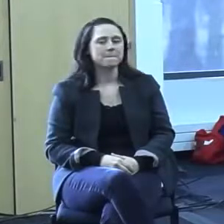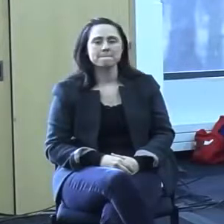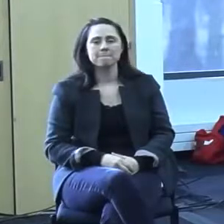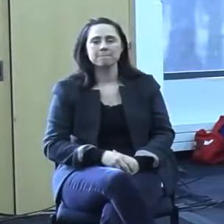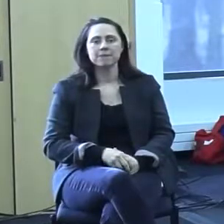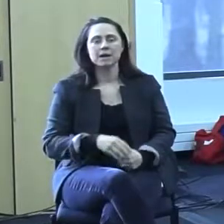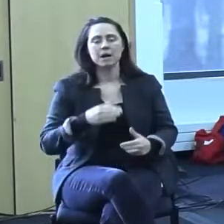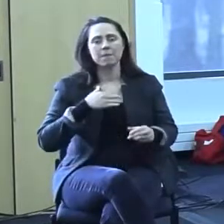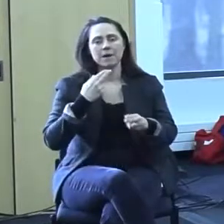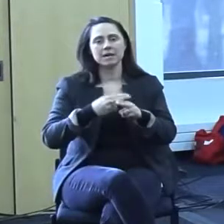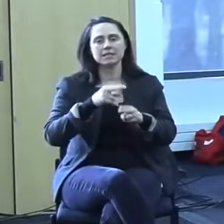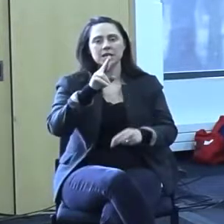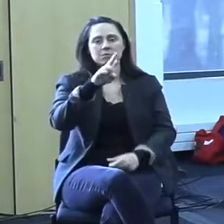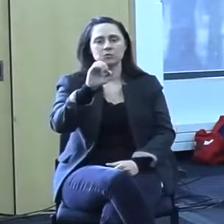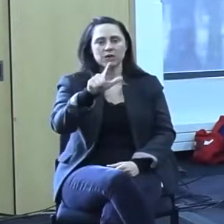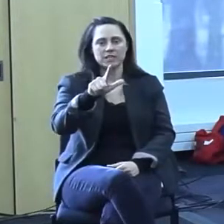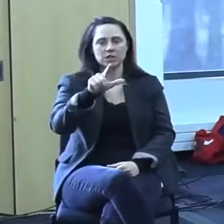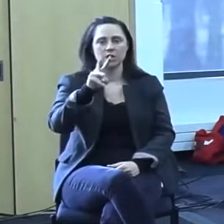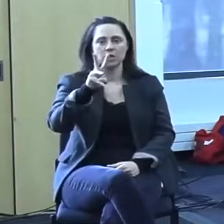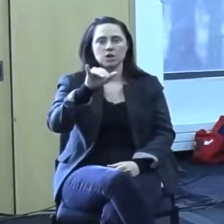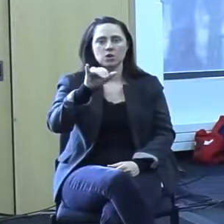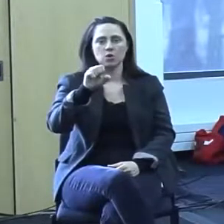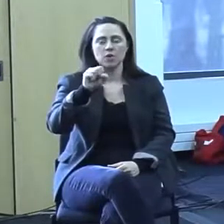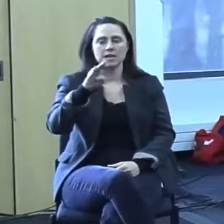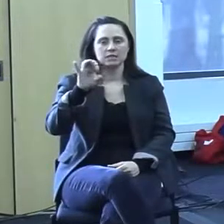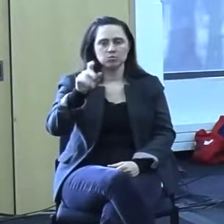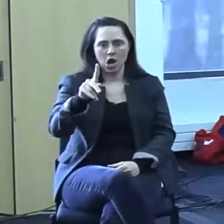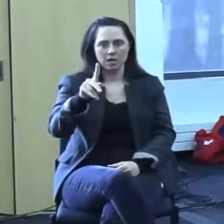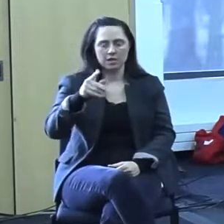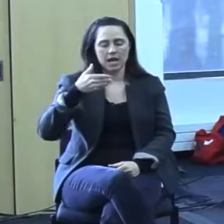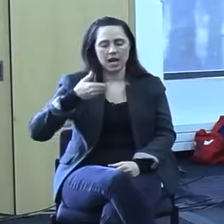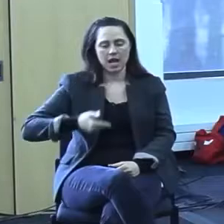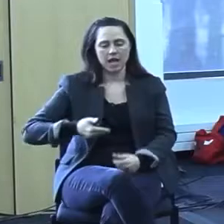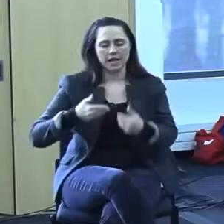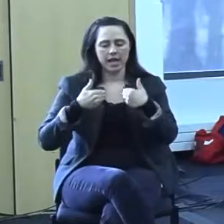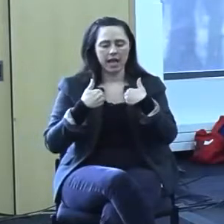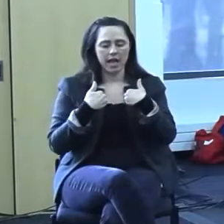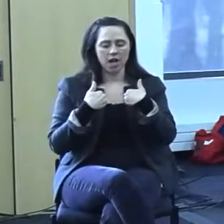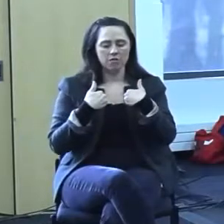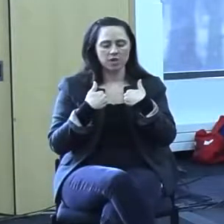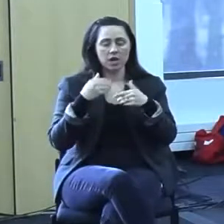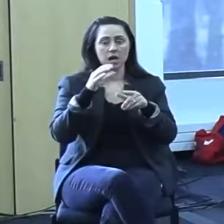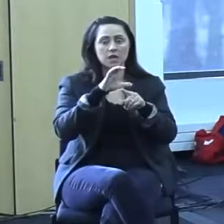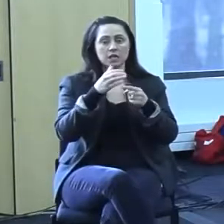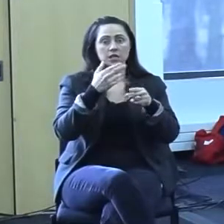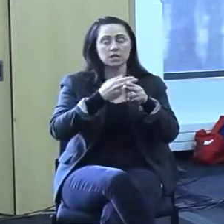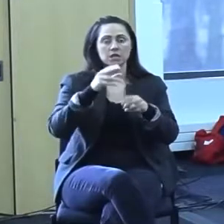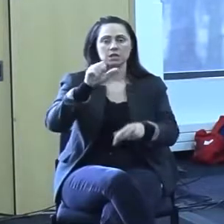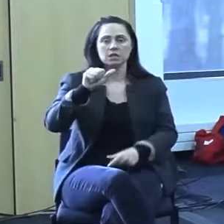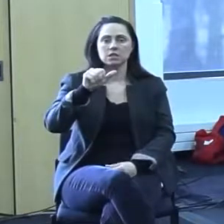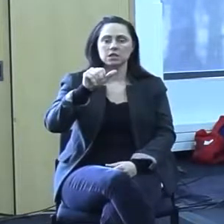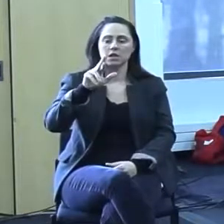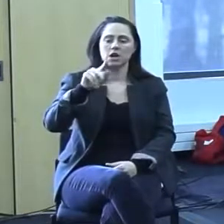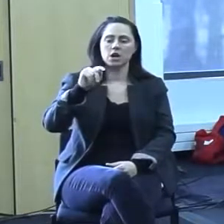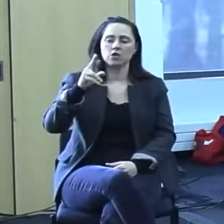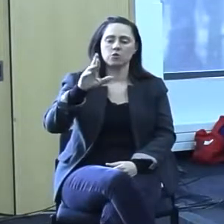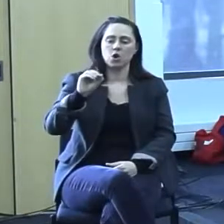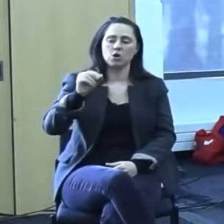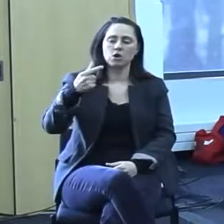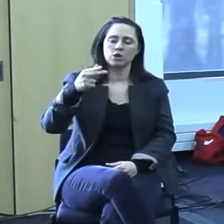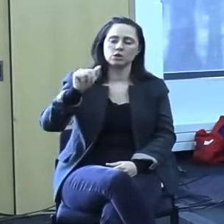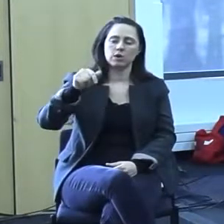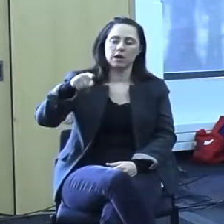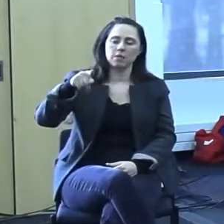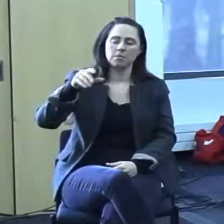Like she said, my name is Rachel Weisbrock. I have a condition called arthrogryposis, which is